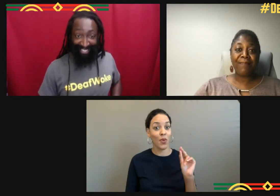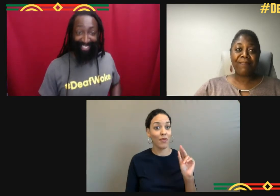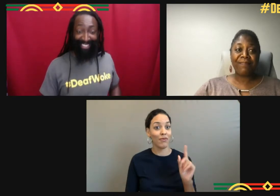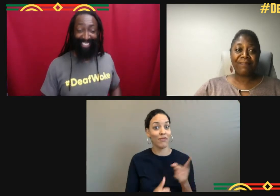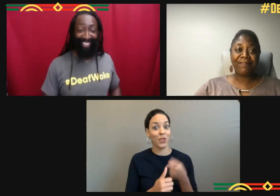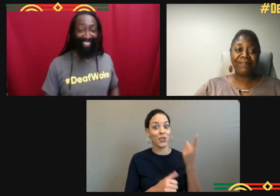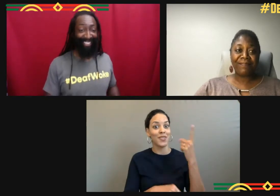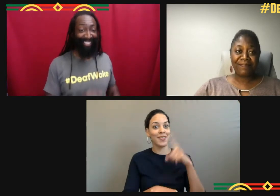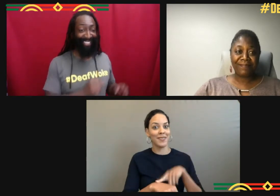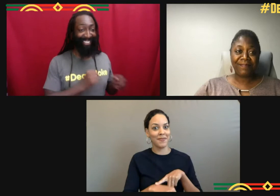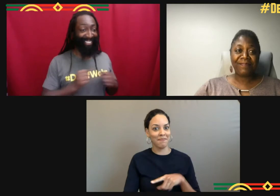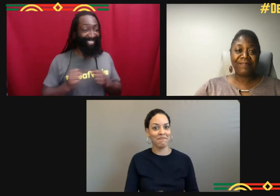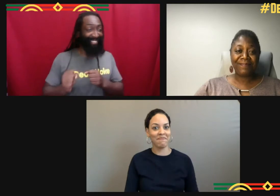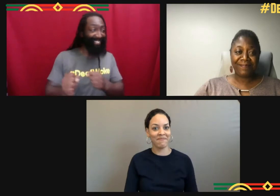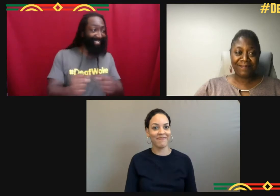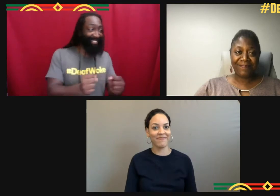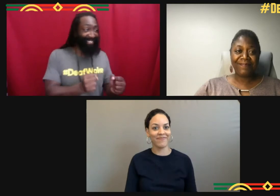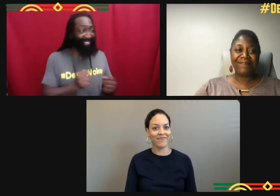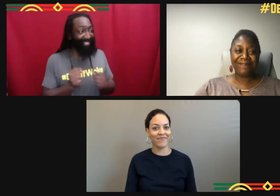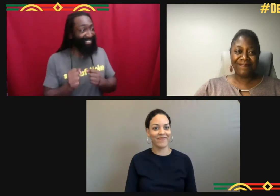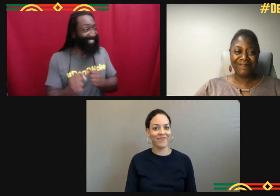first time.